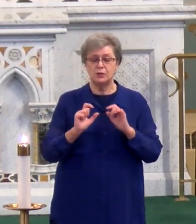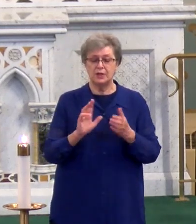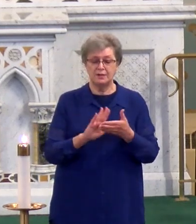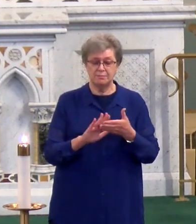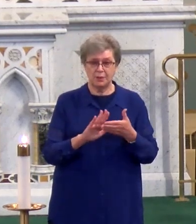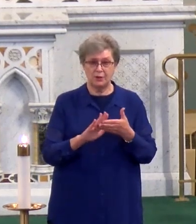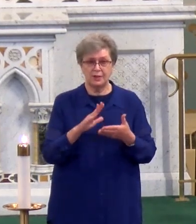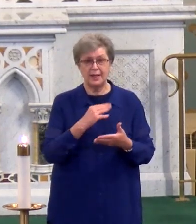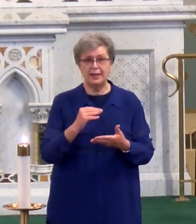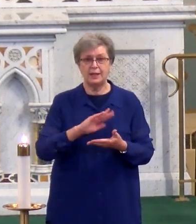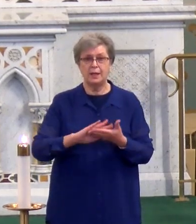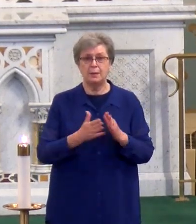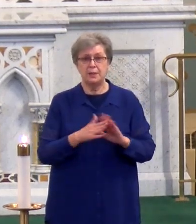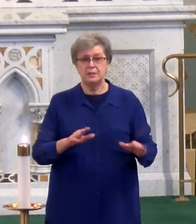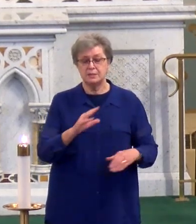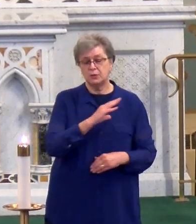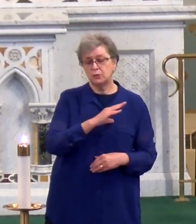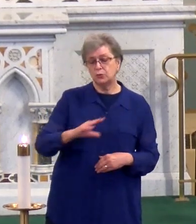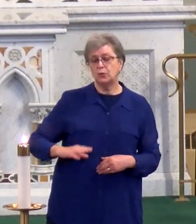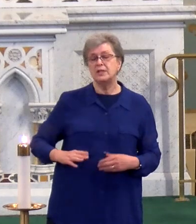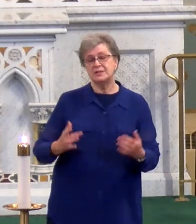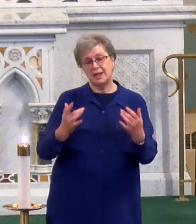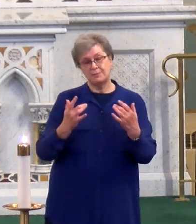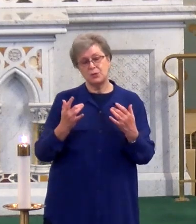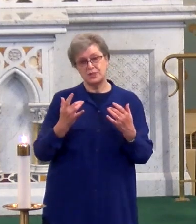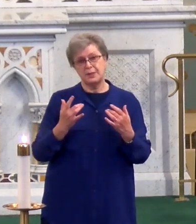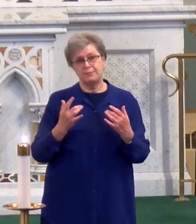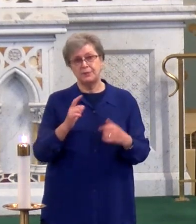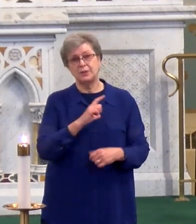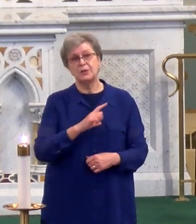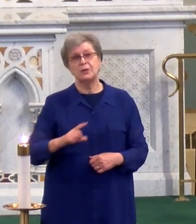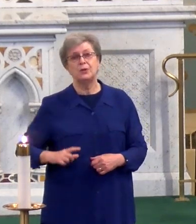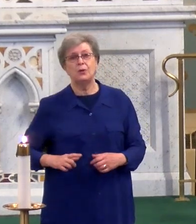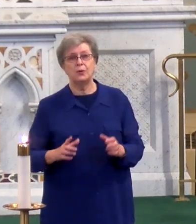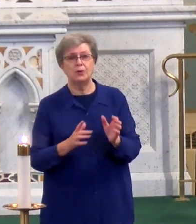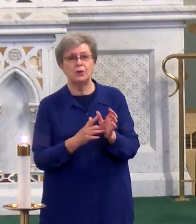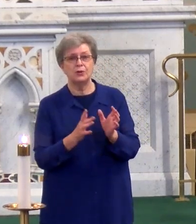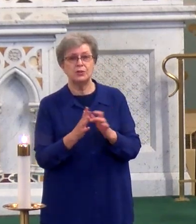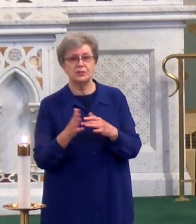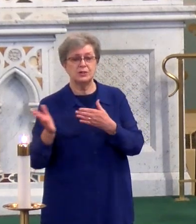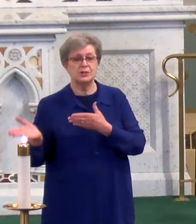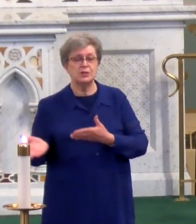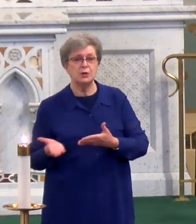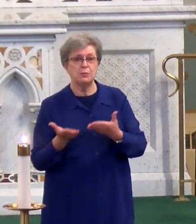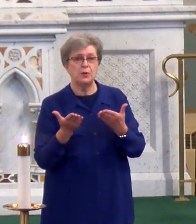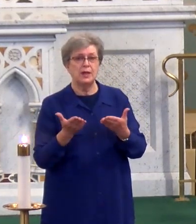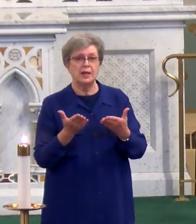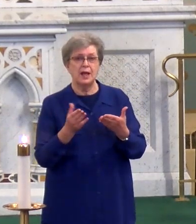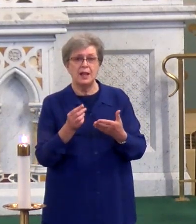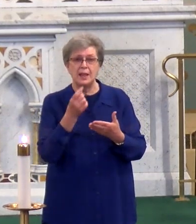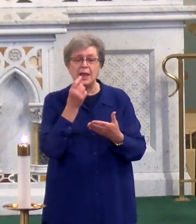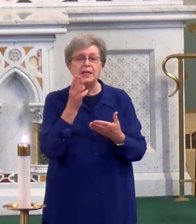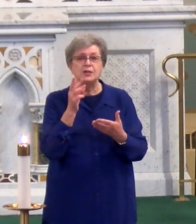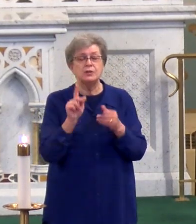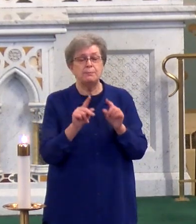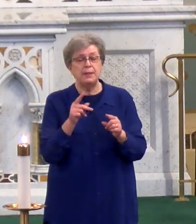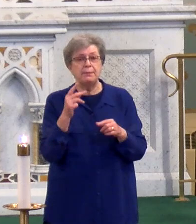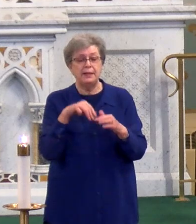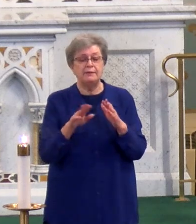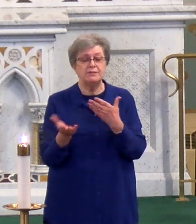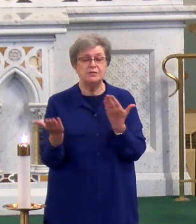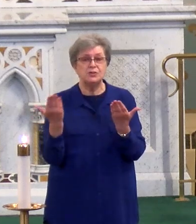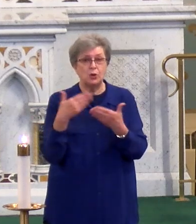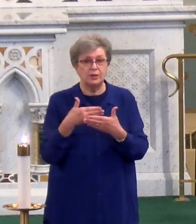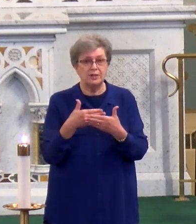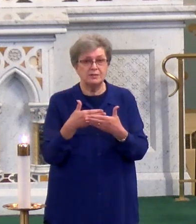peace. Christ, have mercy. And Lord Jesus, you bring light to those in darkness. Lord,